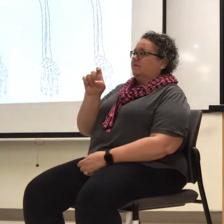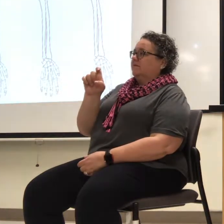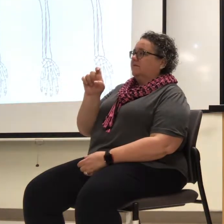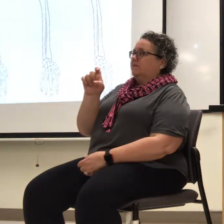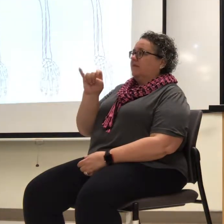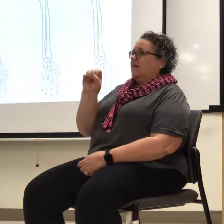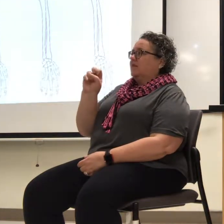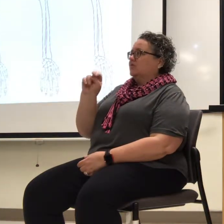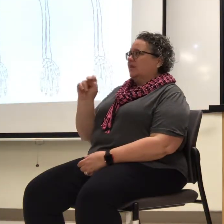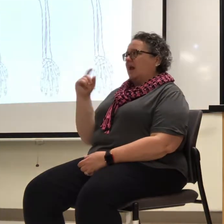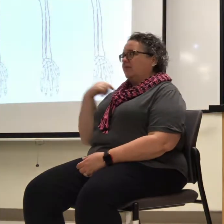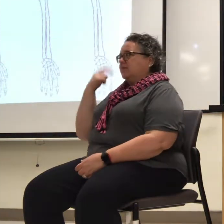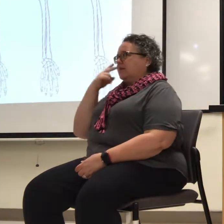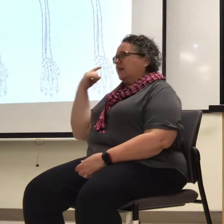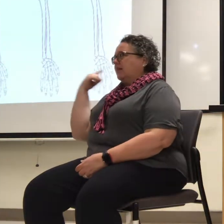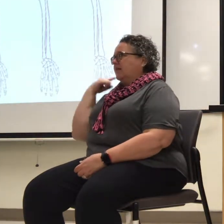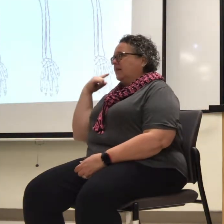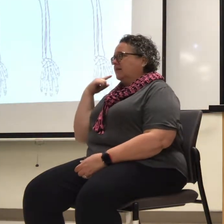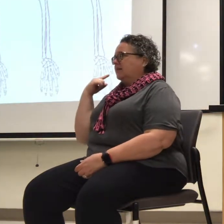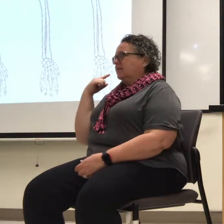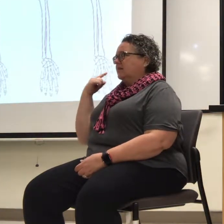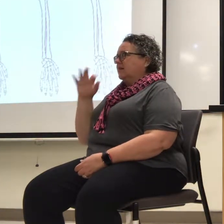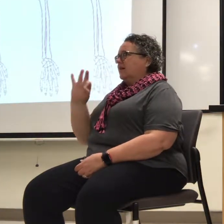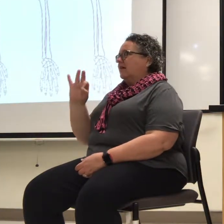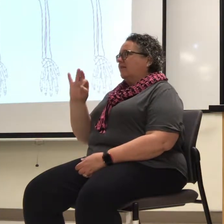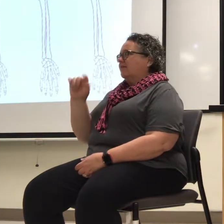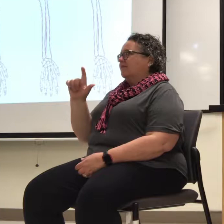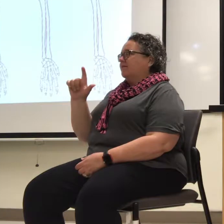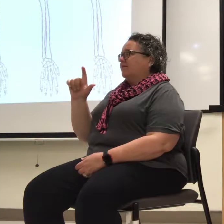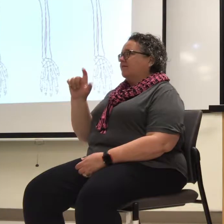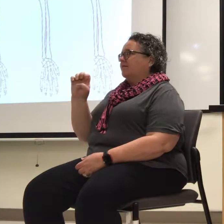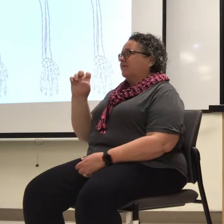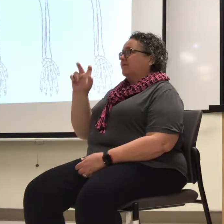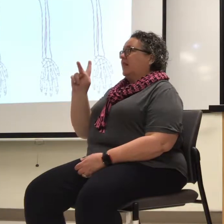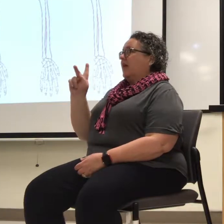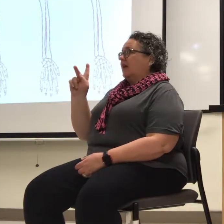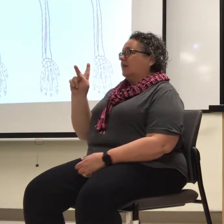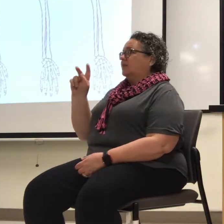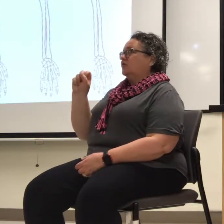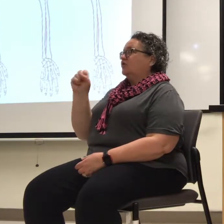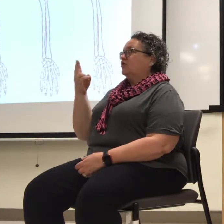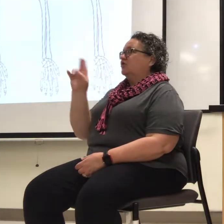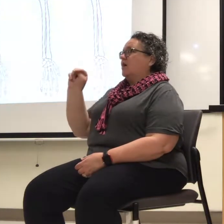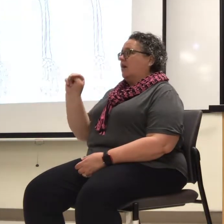I've seen that on tests. So practice the flexion for me, okay?